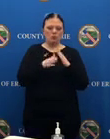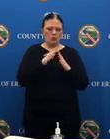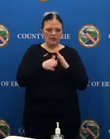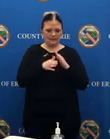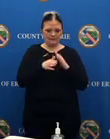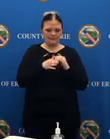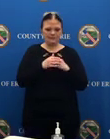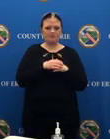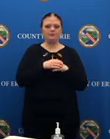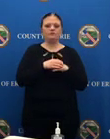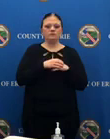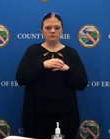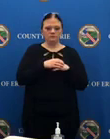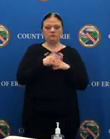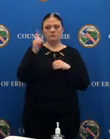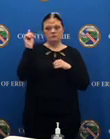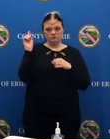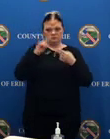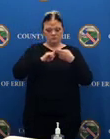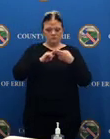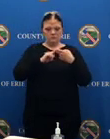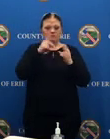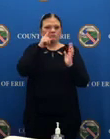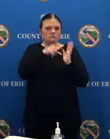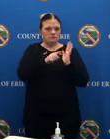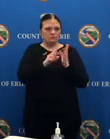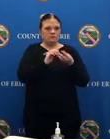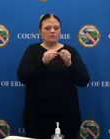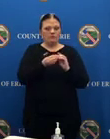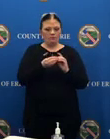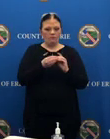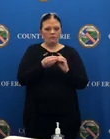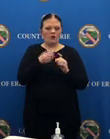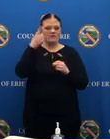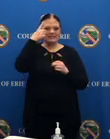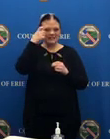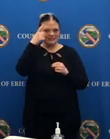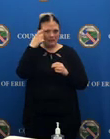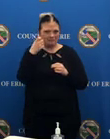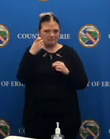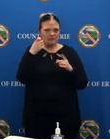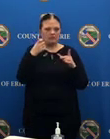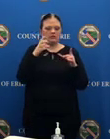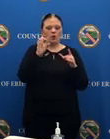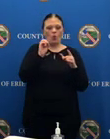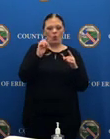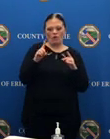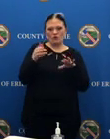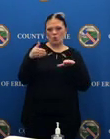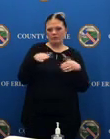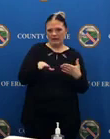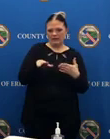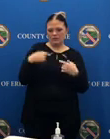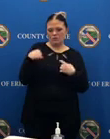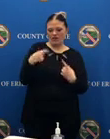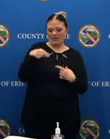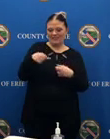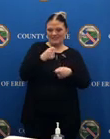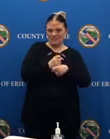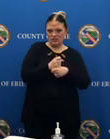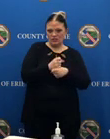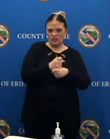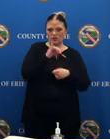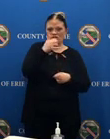community. So in this slide is looking at the number of suspected overdose deaths so far this year in